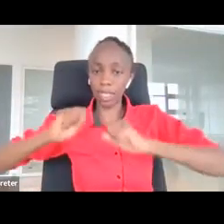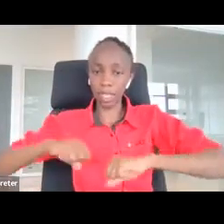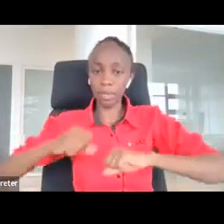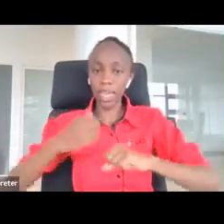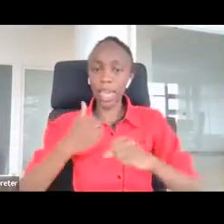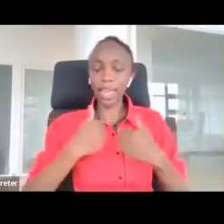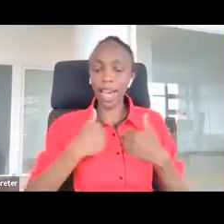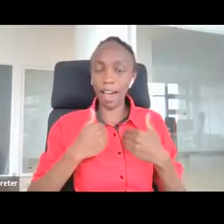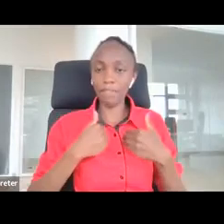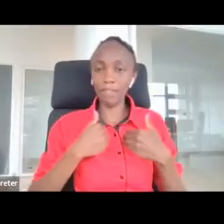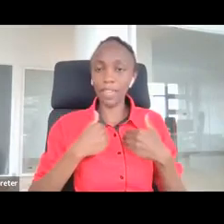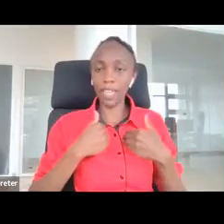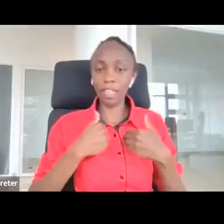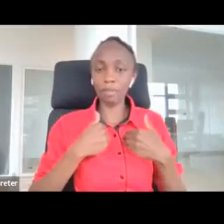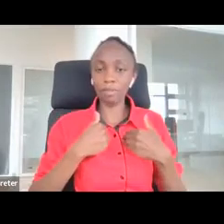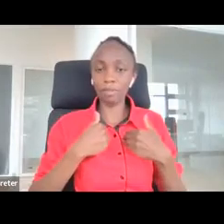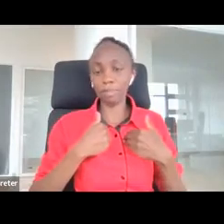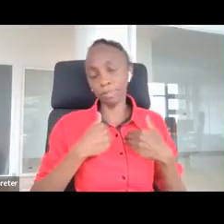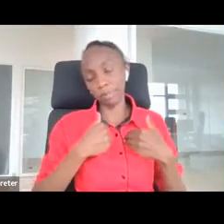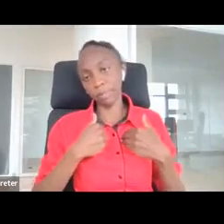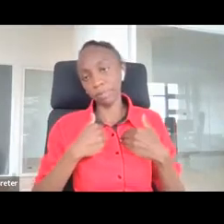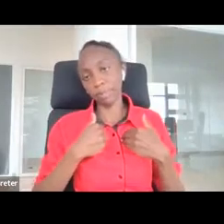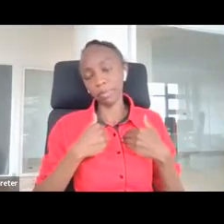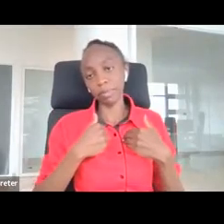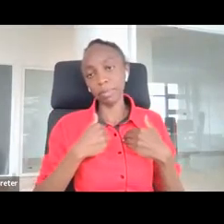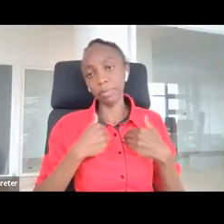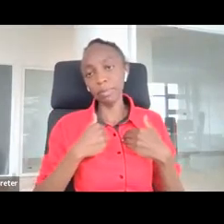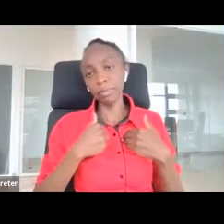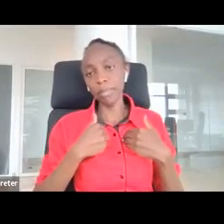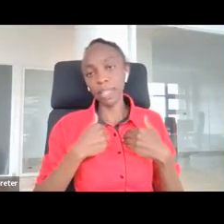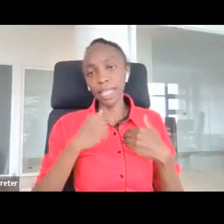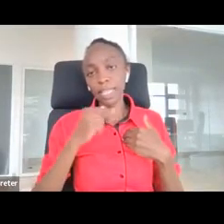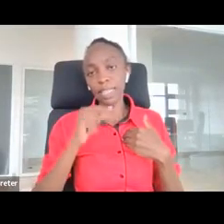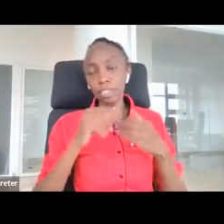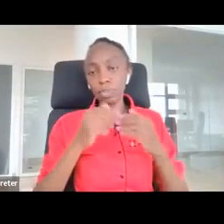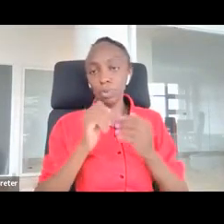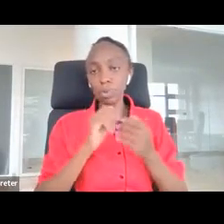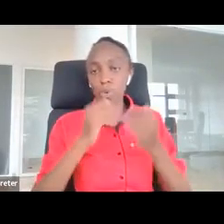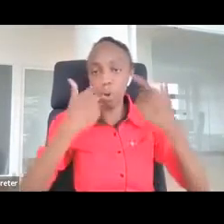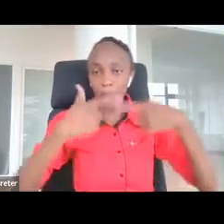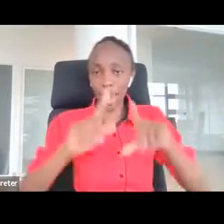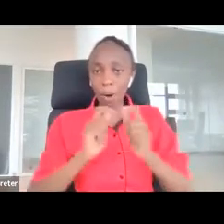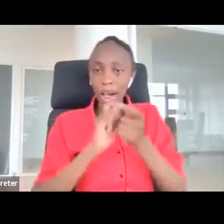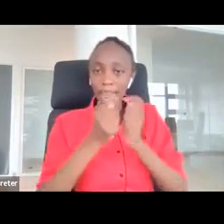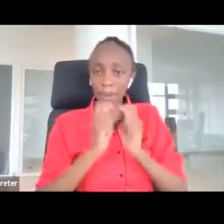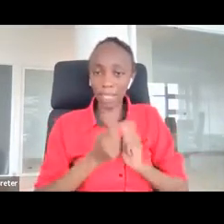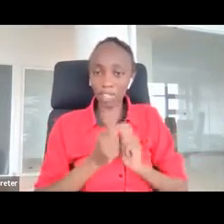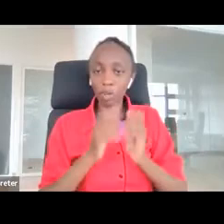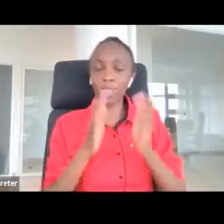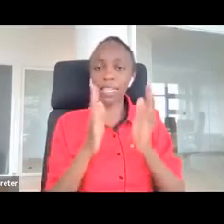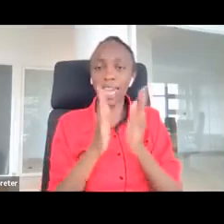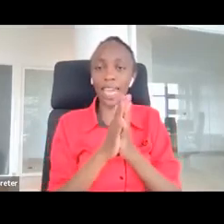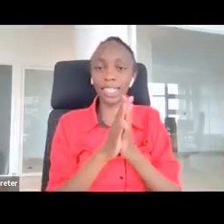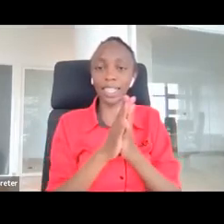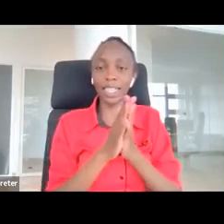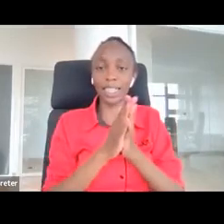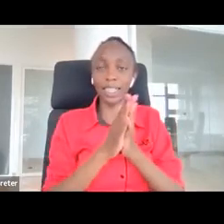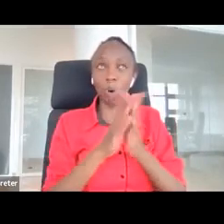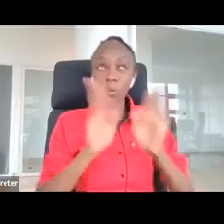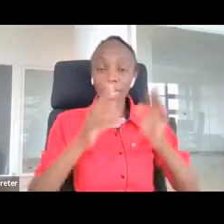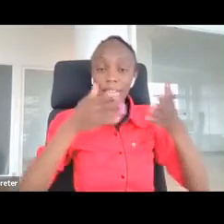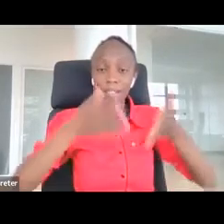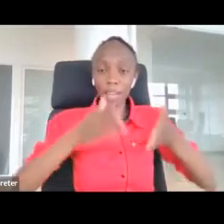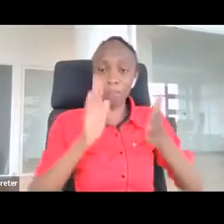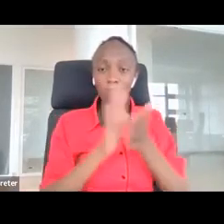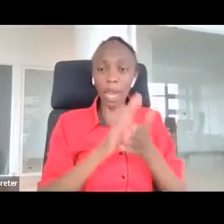changed to allow adaptation of available and published information for persons with